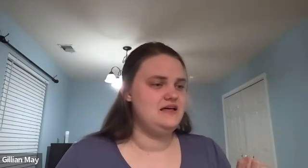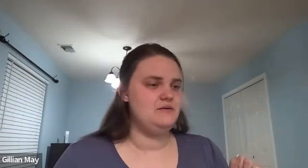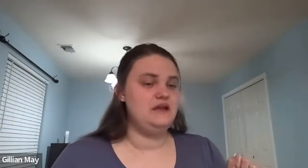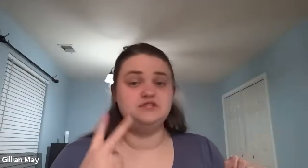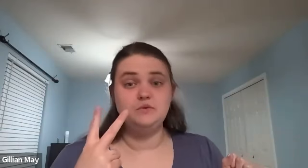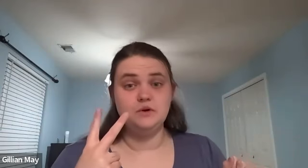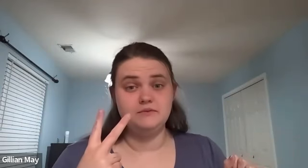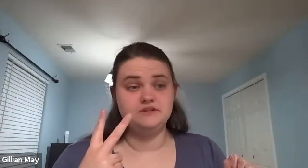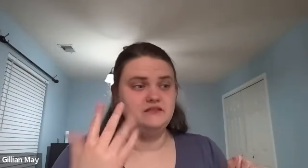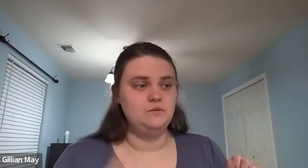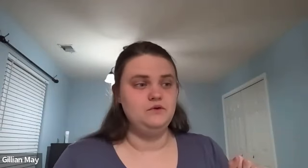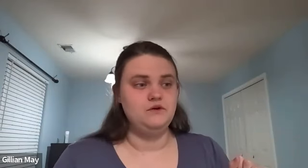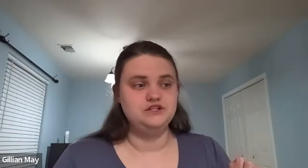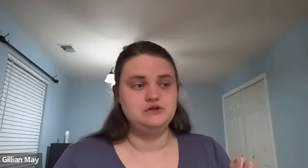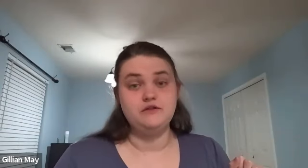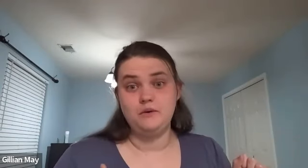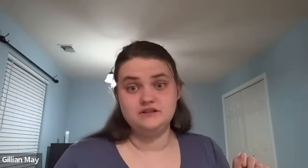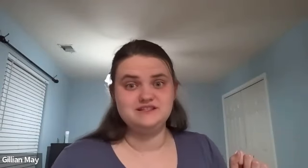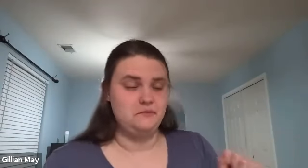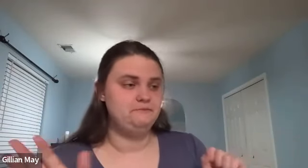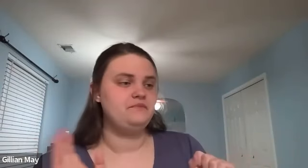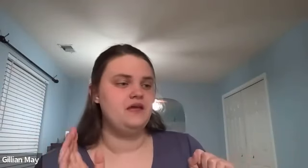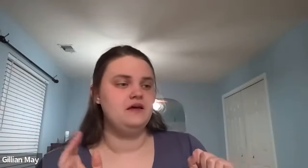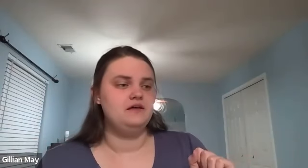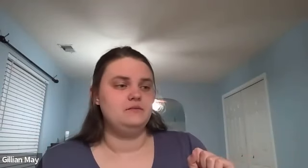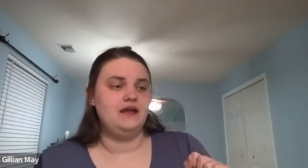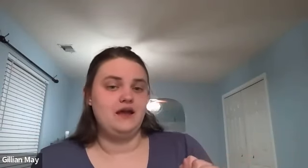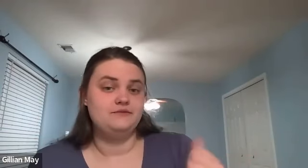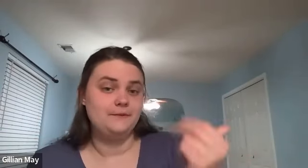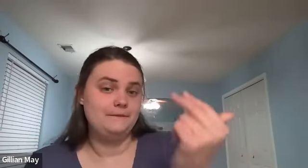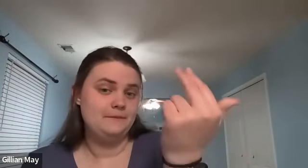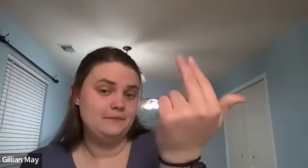we have 2 more numbers and then we'll move on to other words. So we have